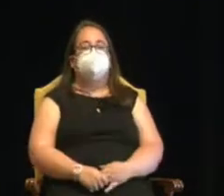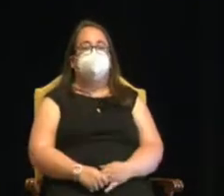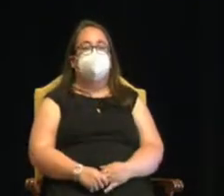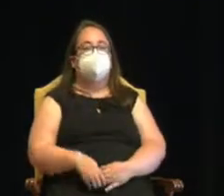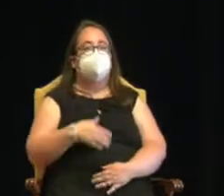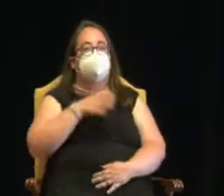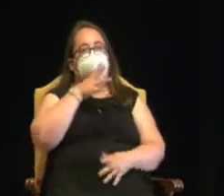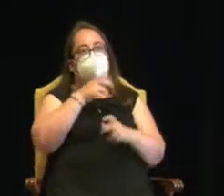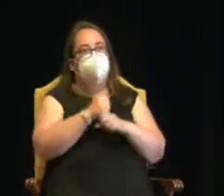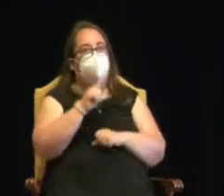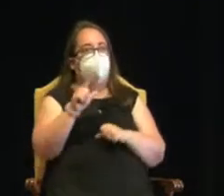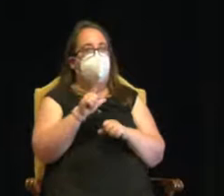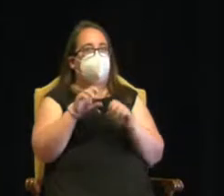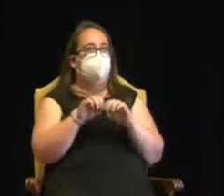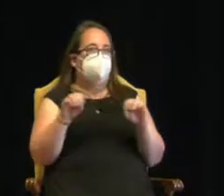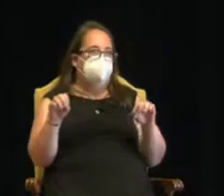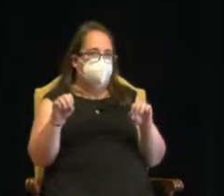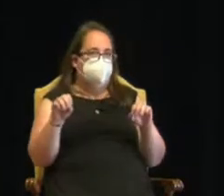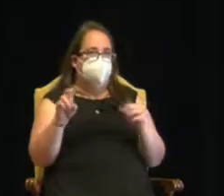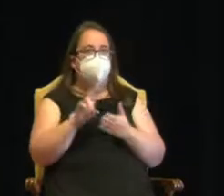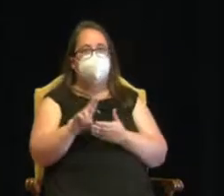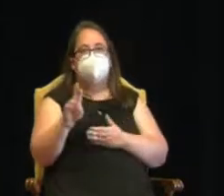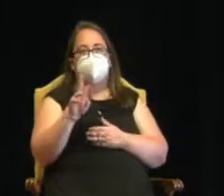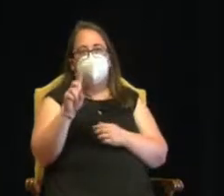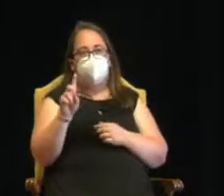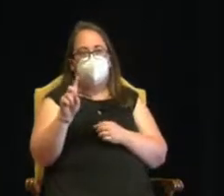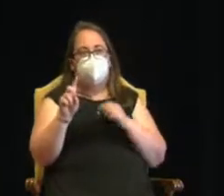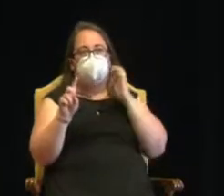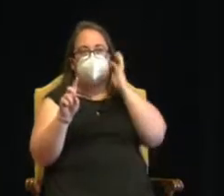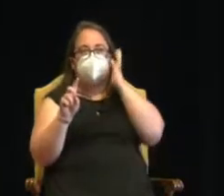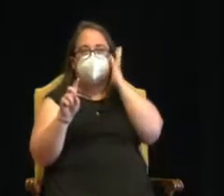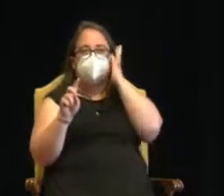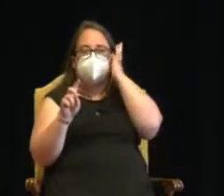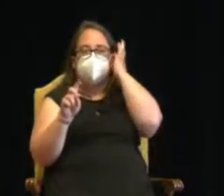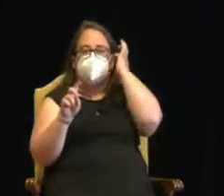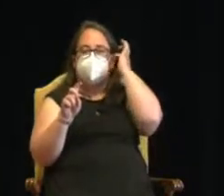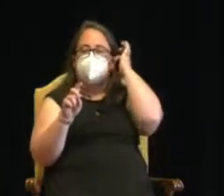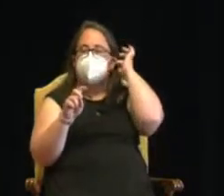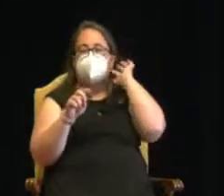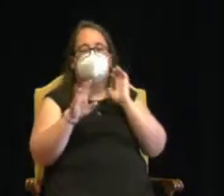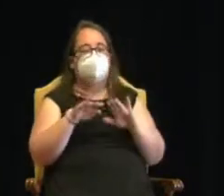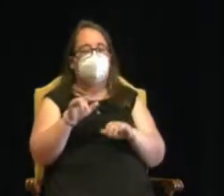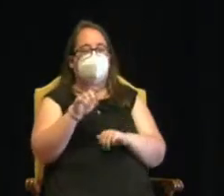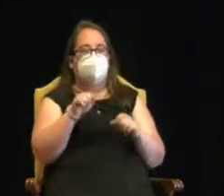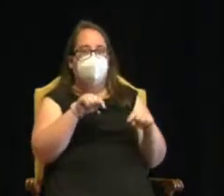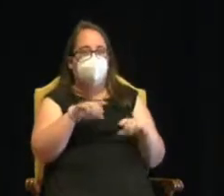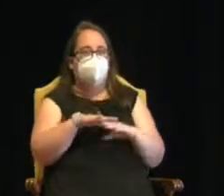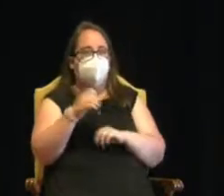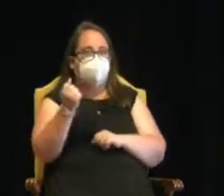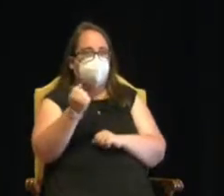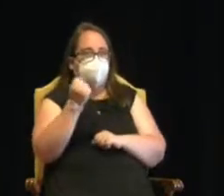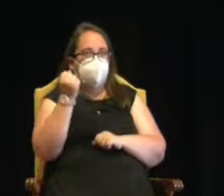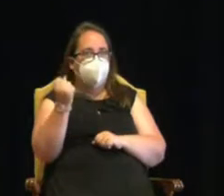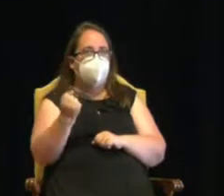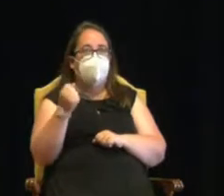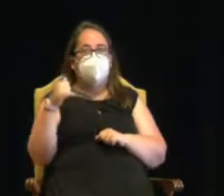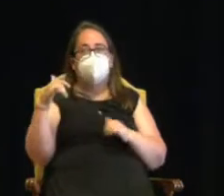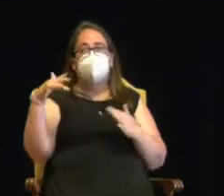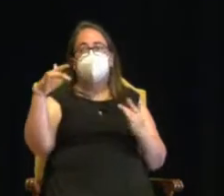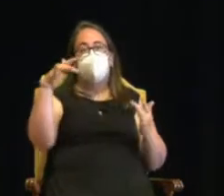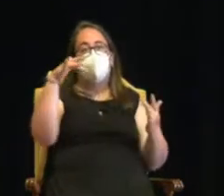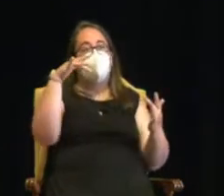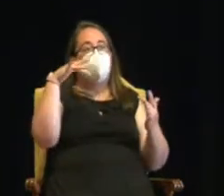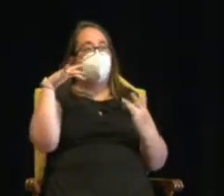her library degree at University of Maryland in children's literature. And I used to come down with her on Saturdays and roam